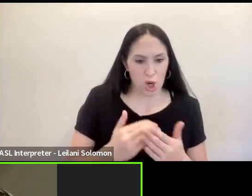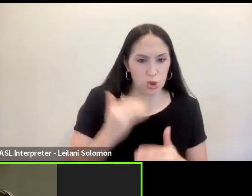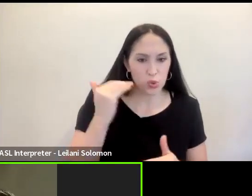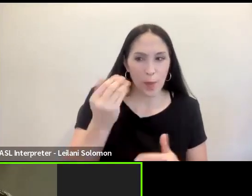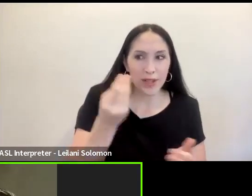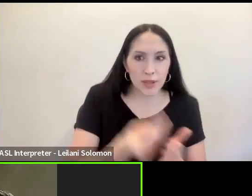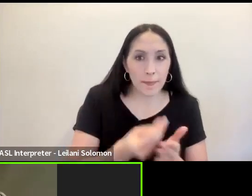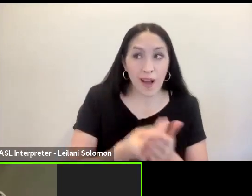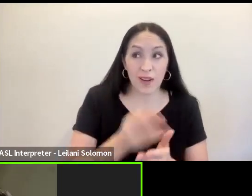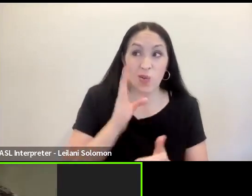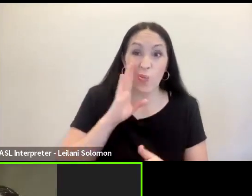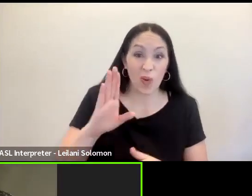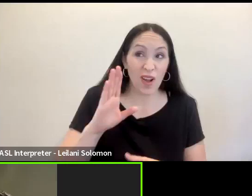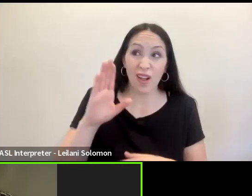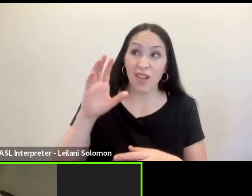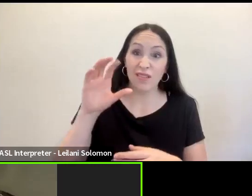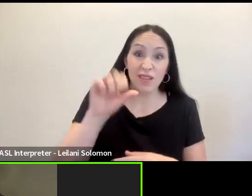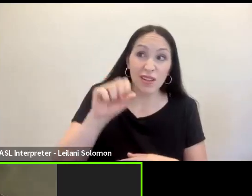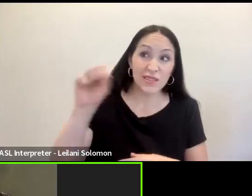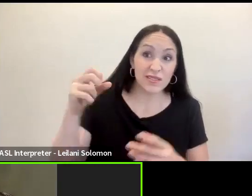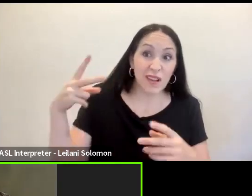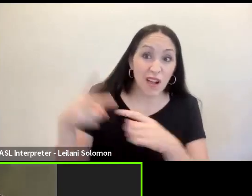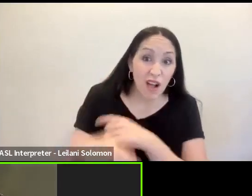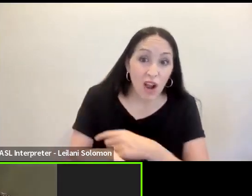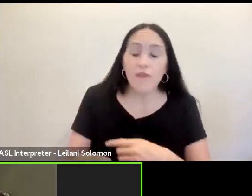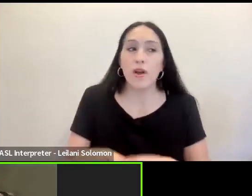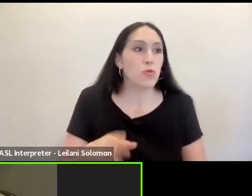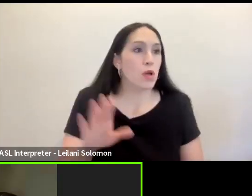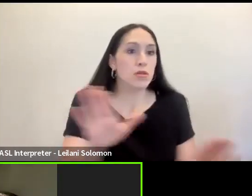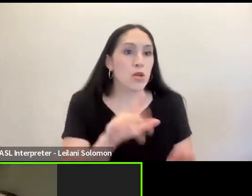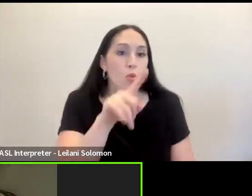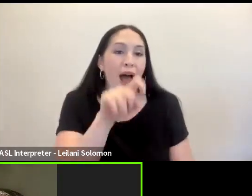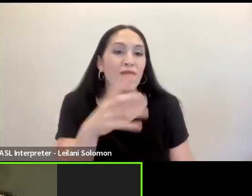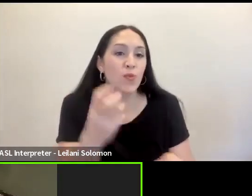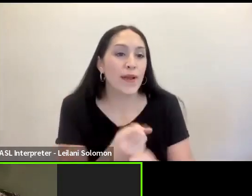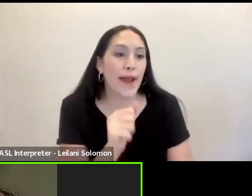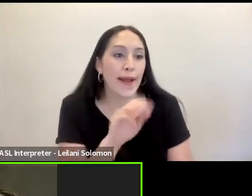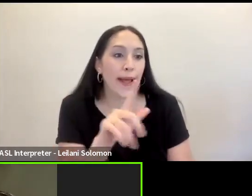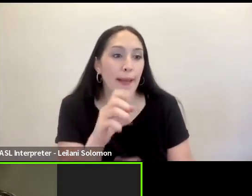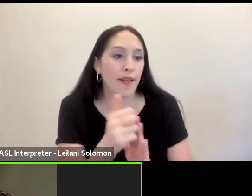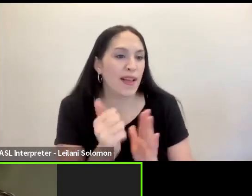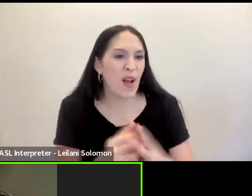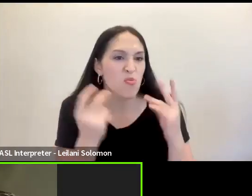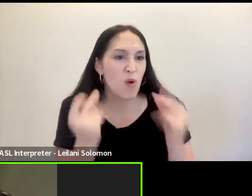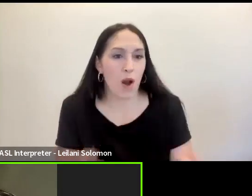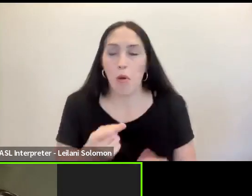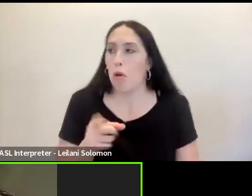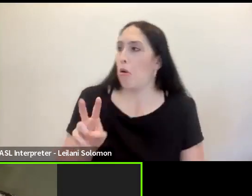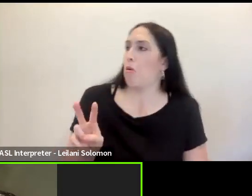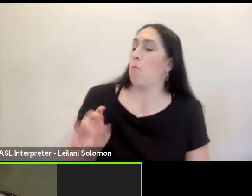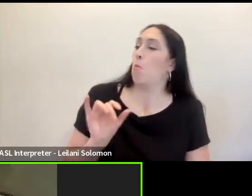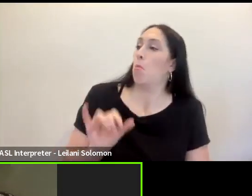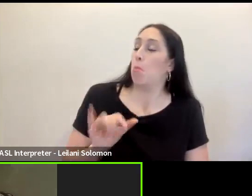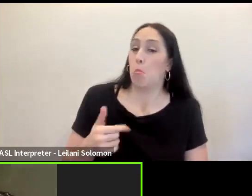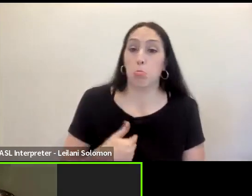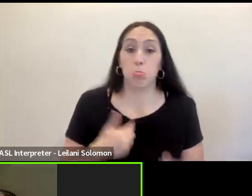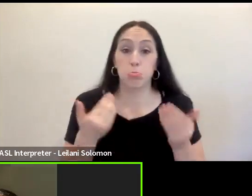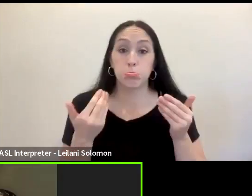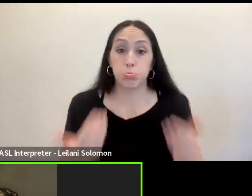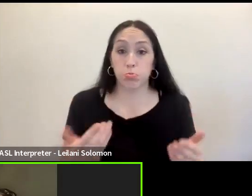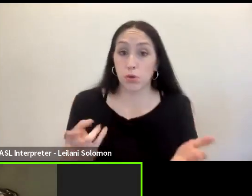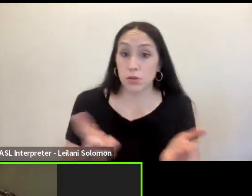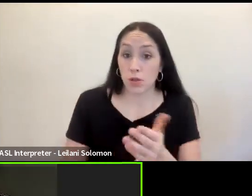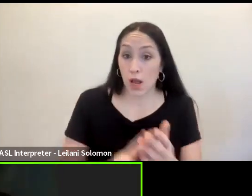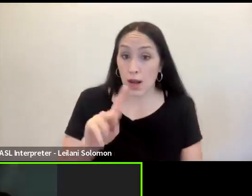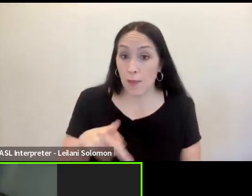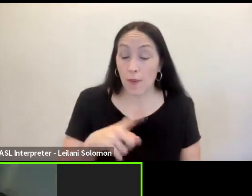have to get an able like right away. So that's how I actually signed up and got my able. But once I got